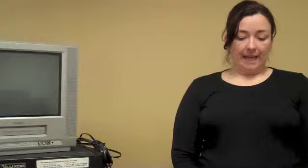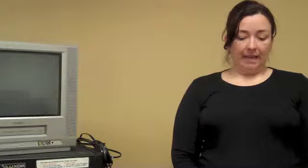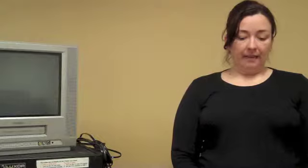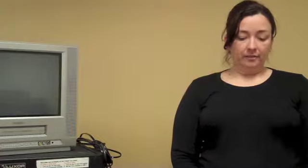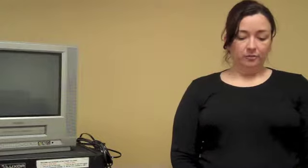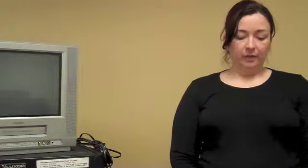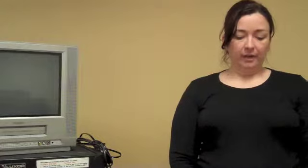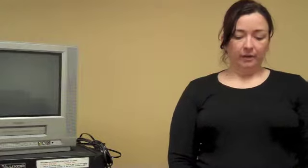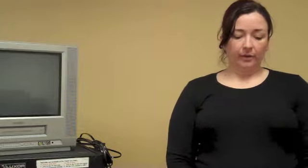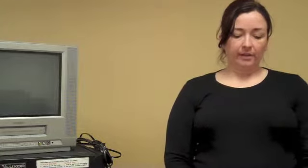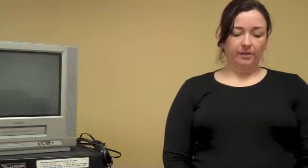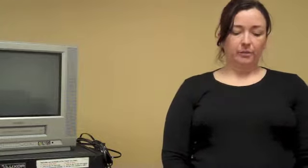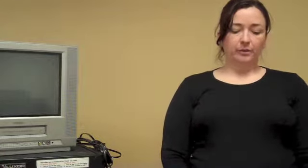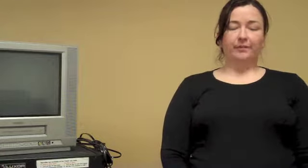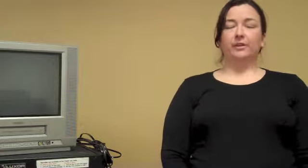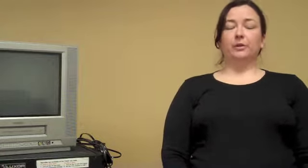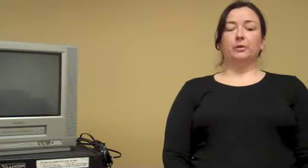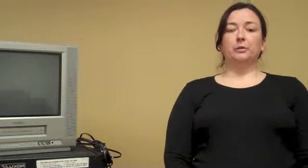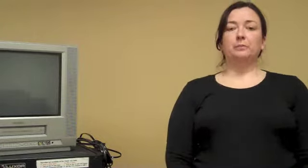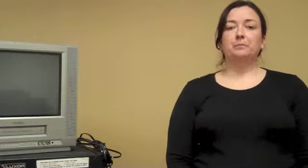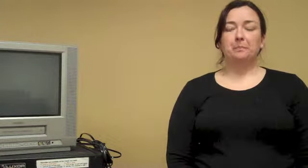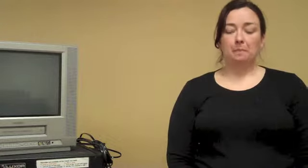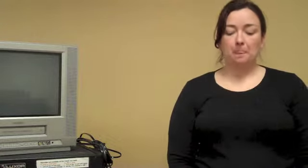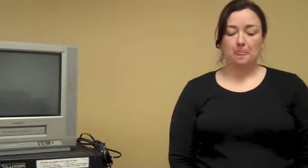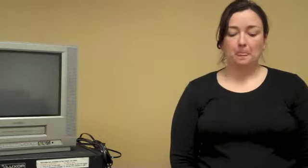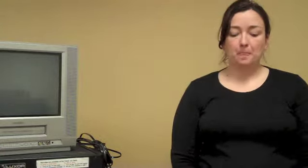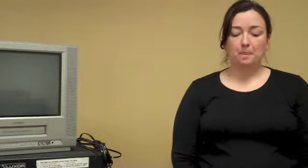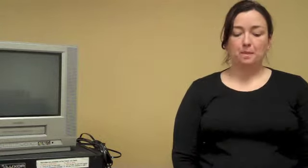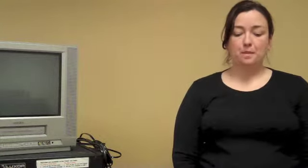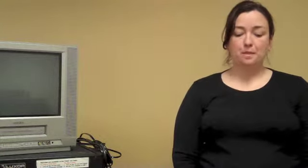So today we are going to review